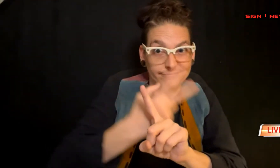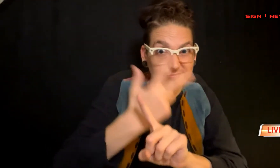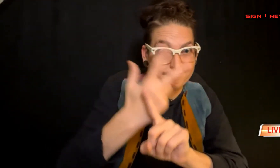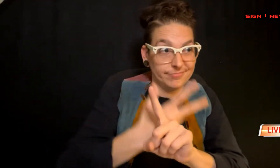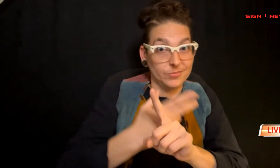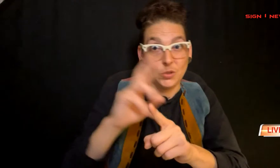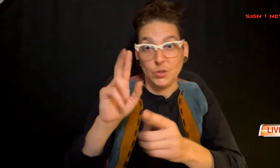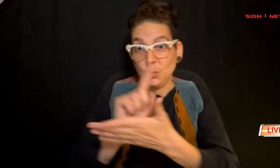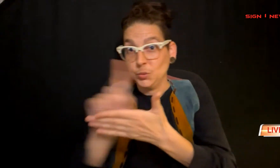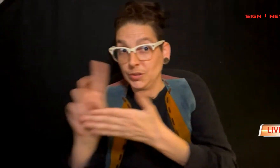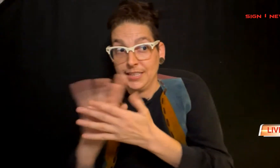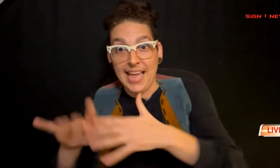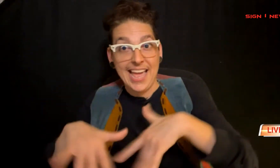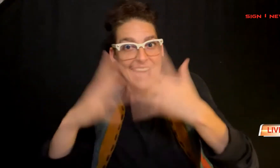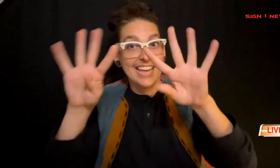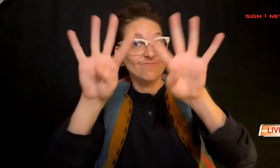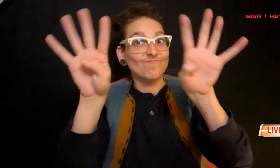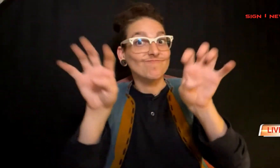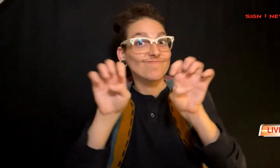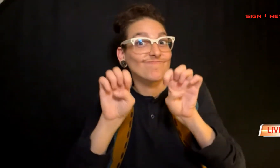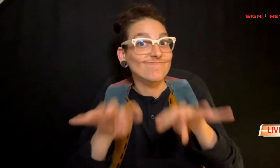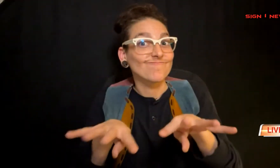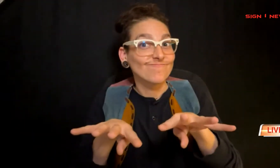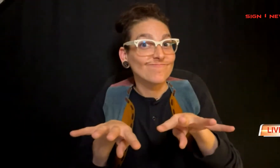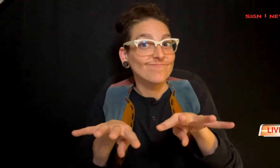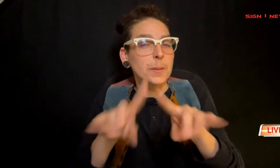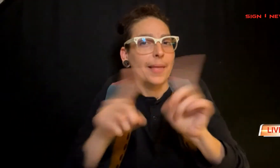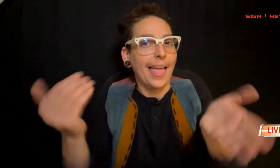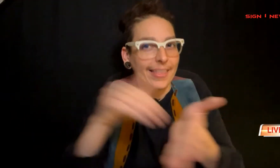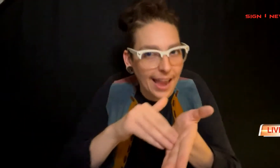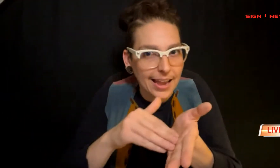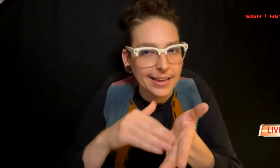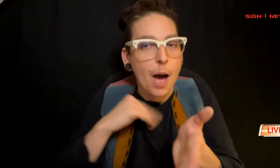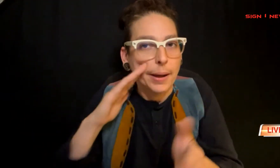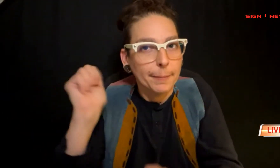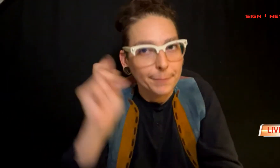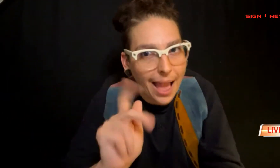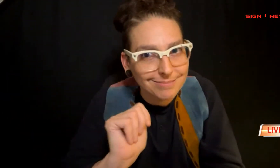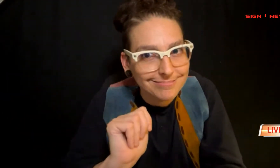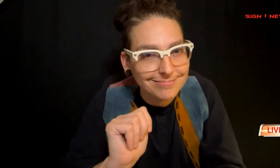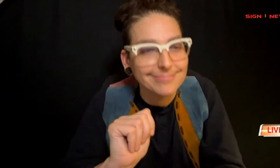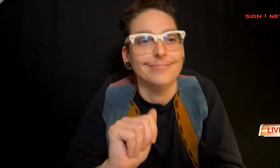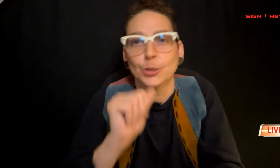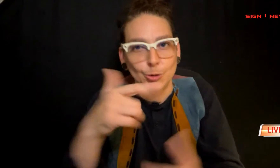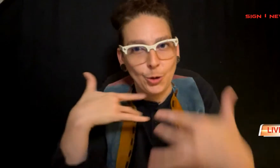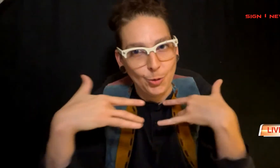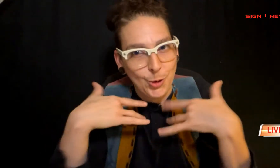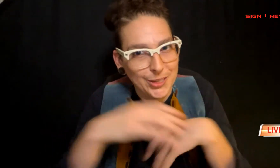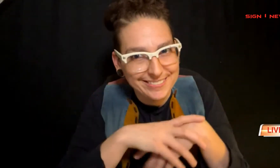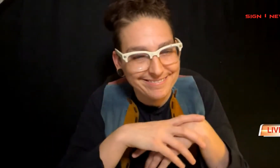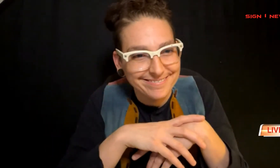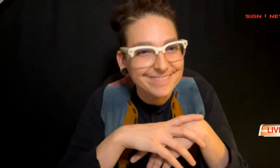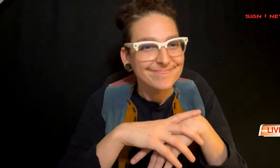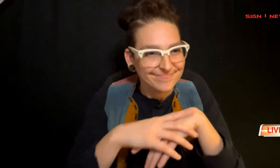Maybe for a few, 2-3 months, couple of weeks. I really don't know. But again, I'll be back. Don't